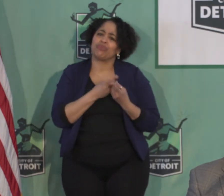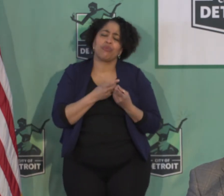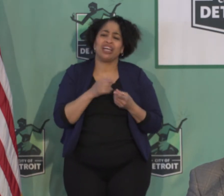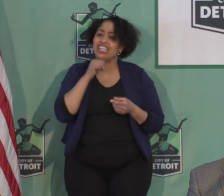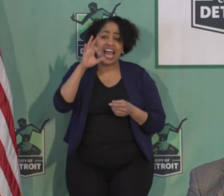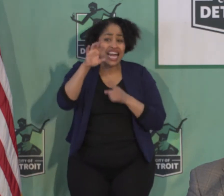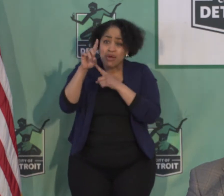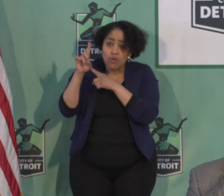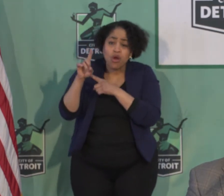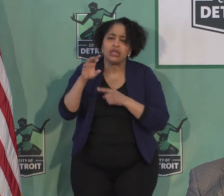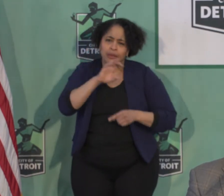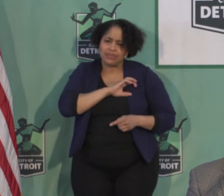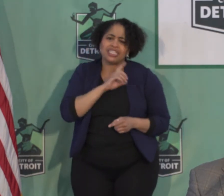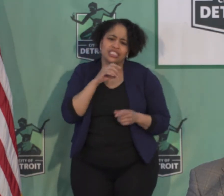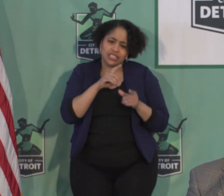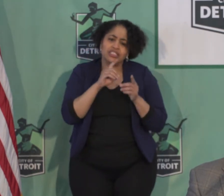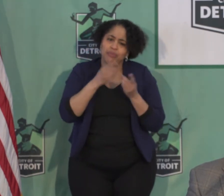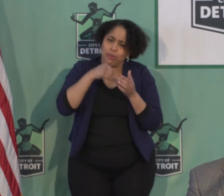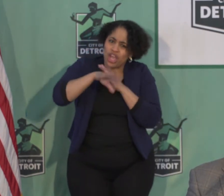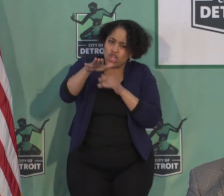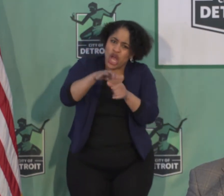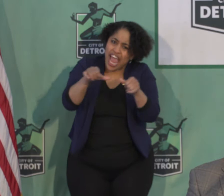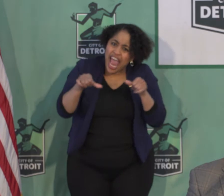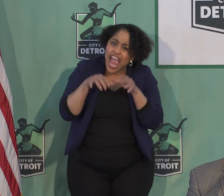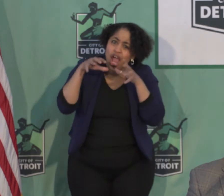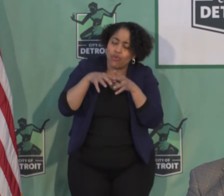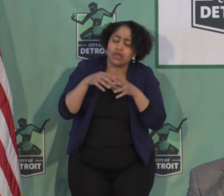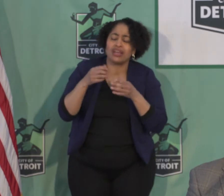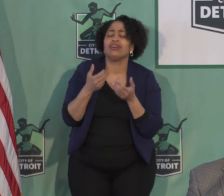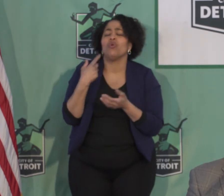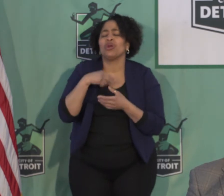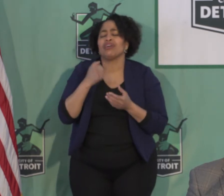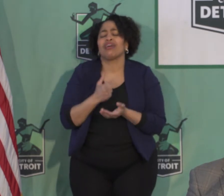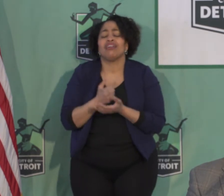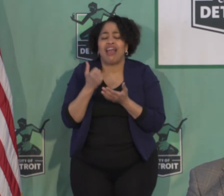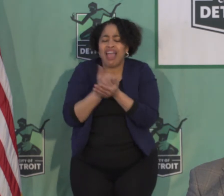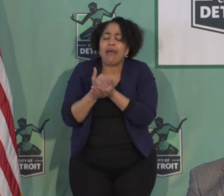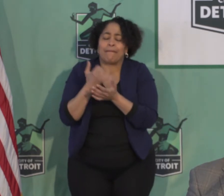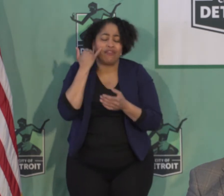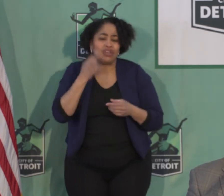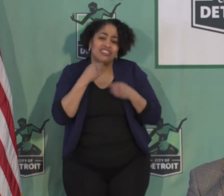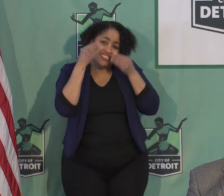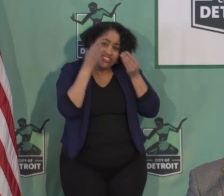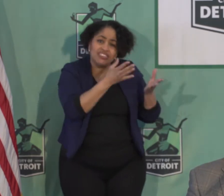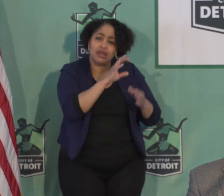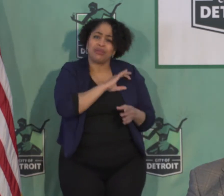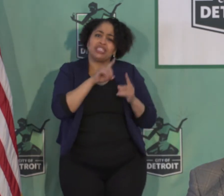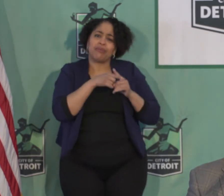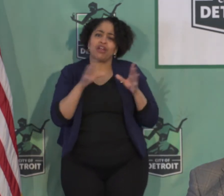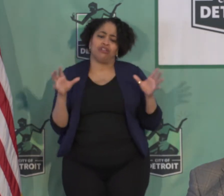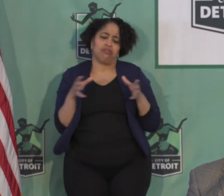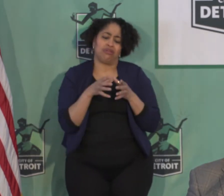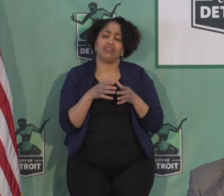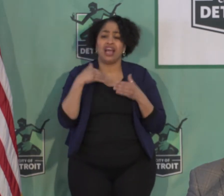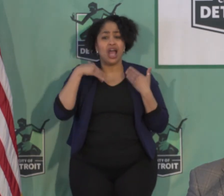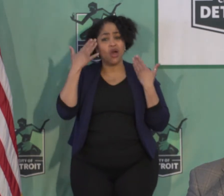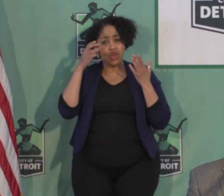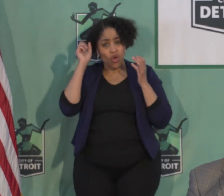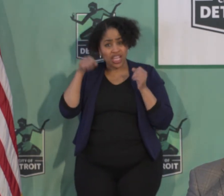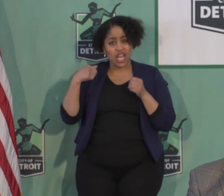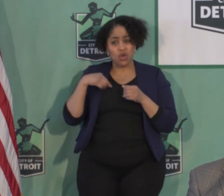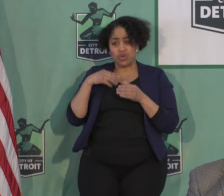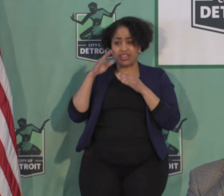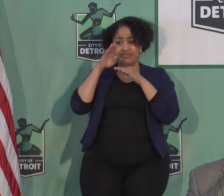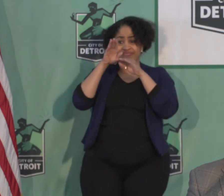the police about the gathering crowds. I don't know if we can bend the curve in Detroit.